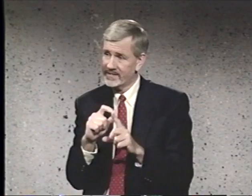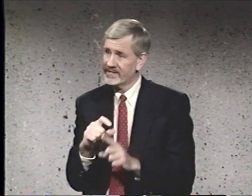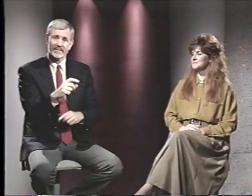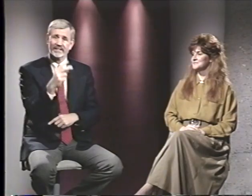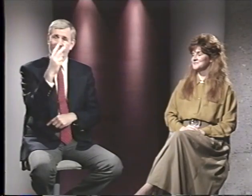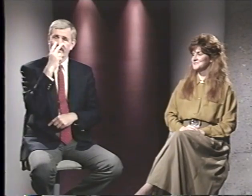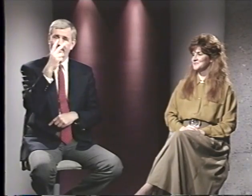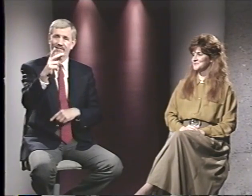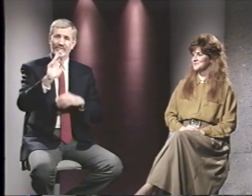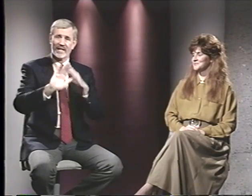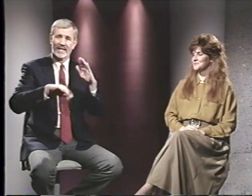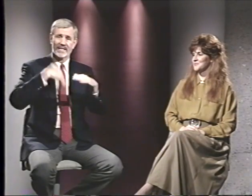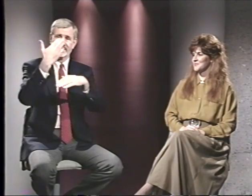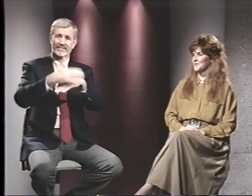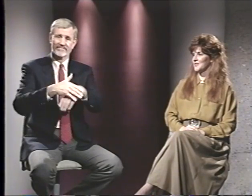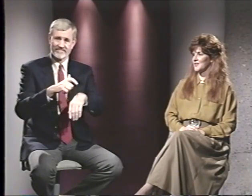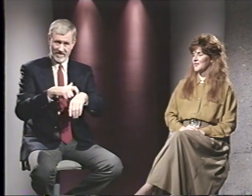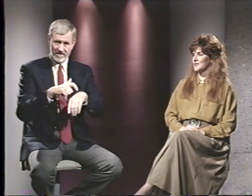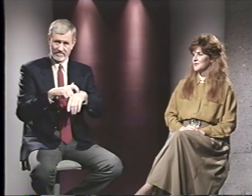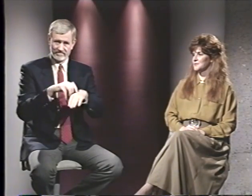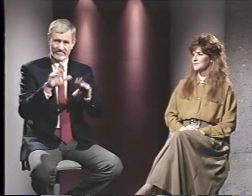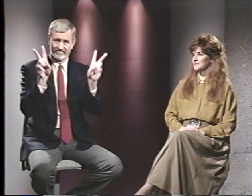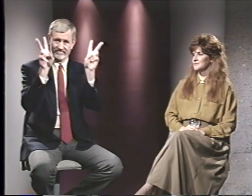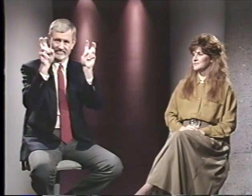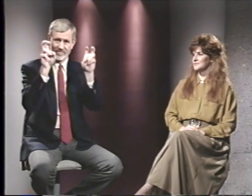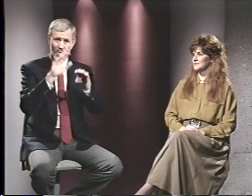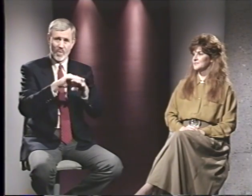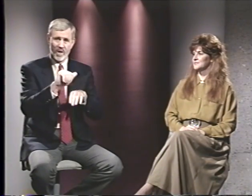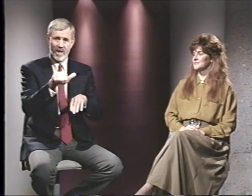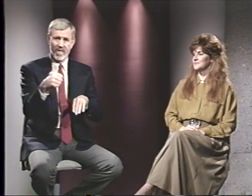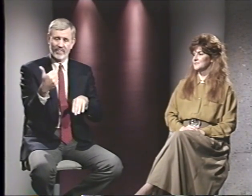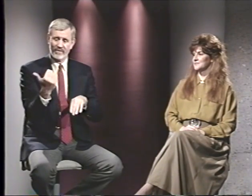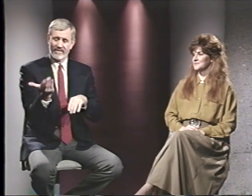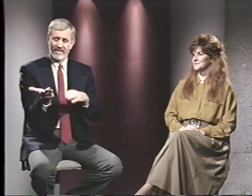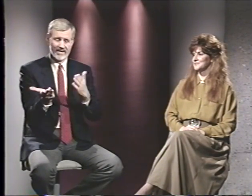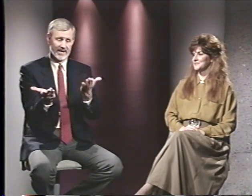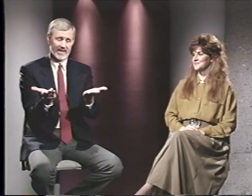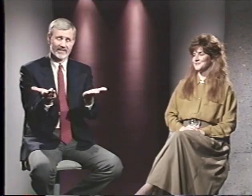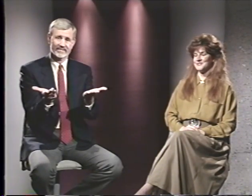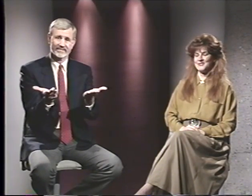See you next time for On the Other Hand.